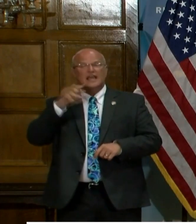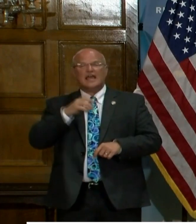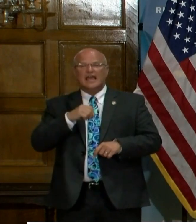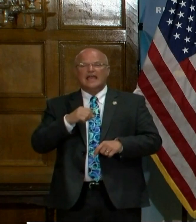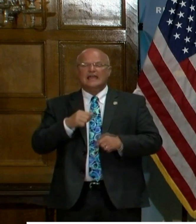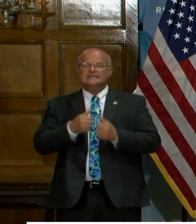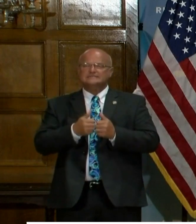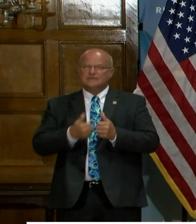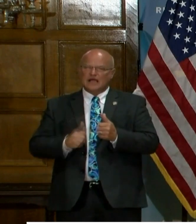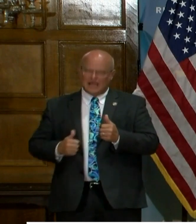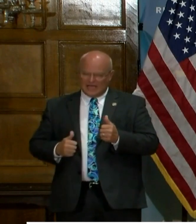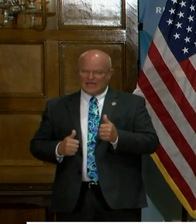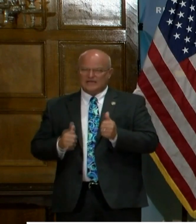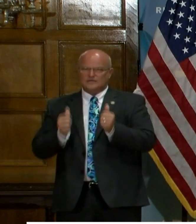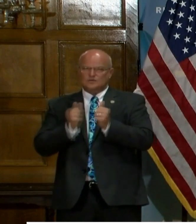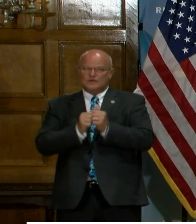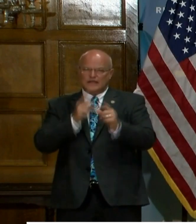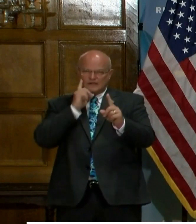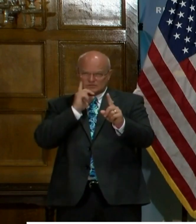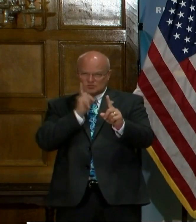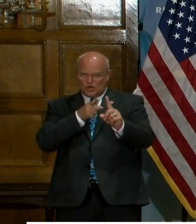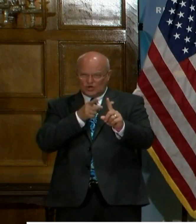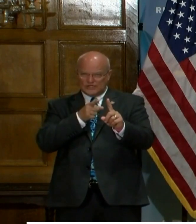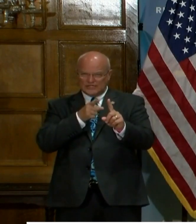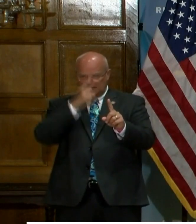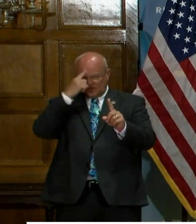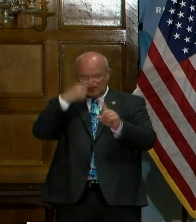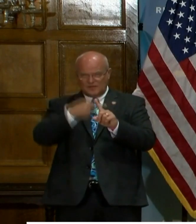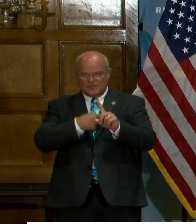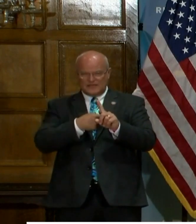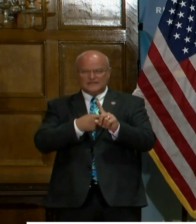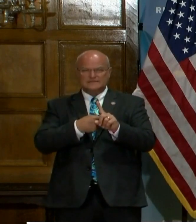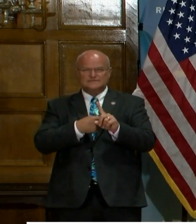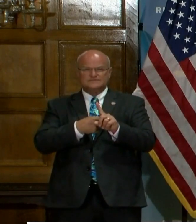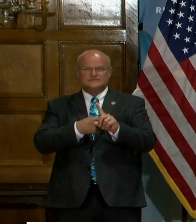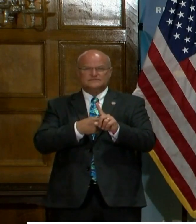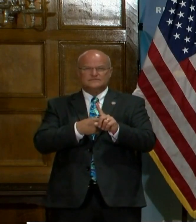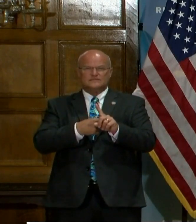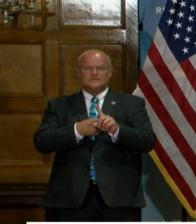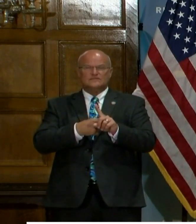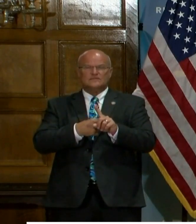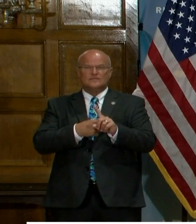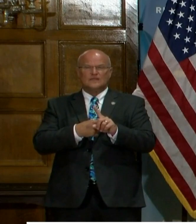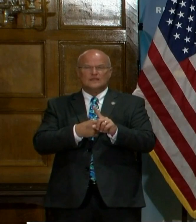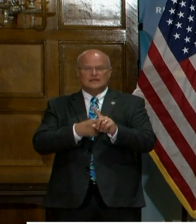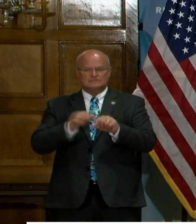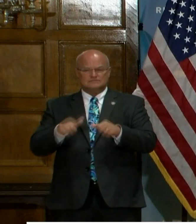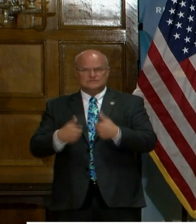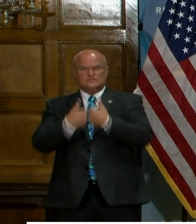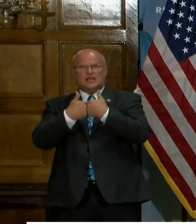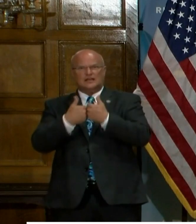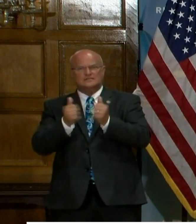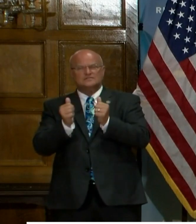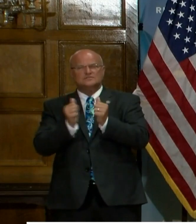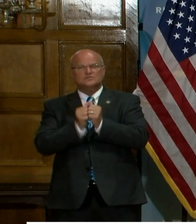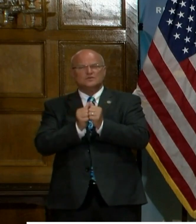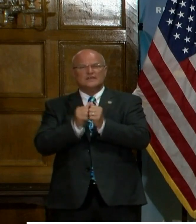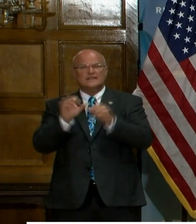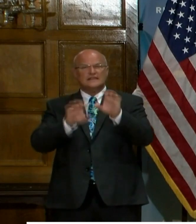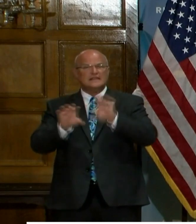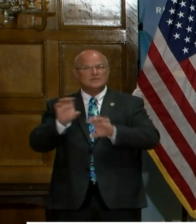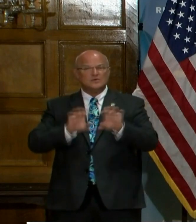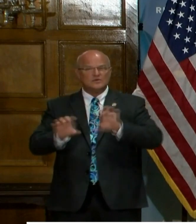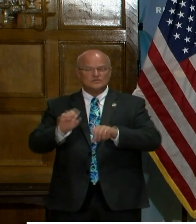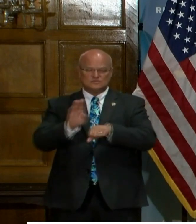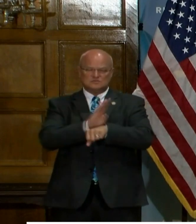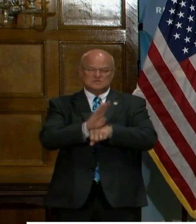are behind on our target for the month. There have been challenges with reagents in